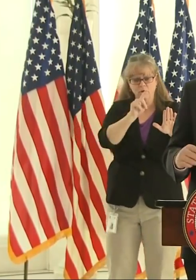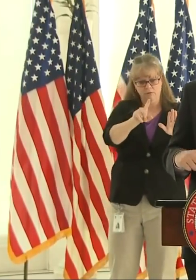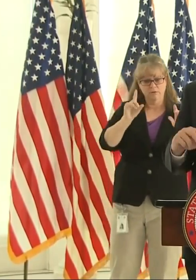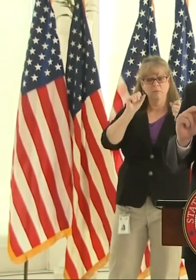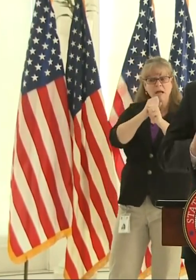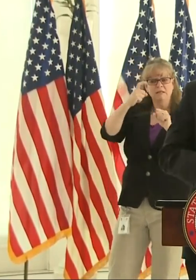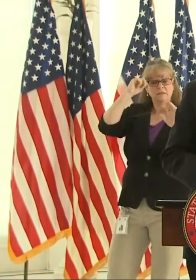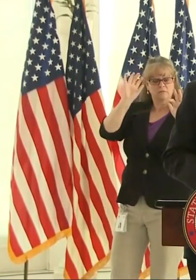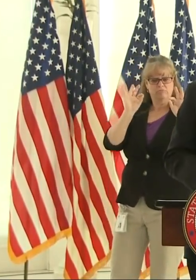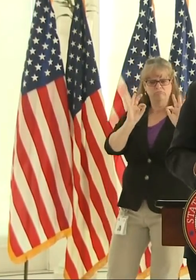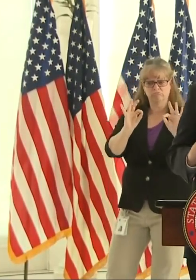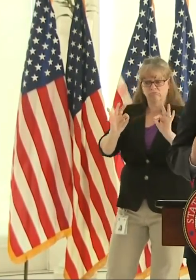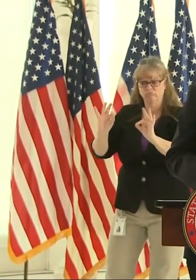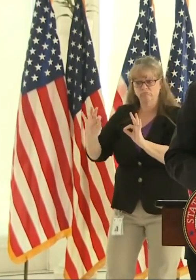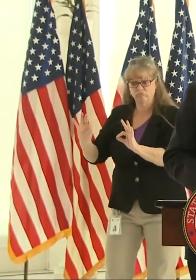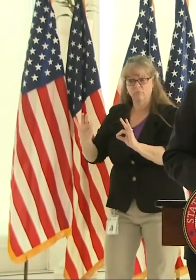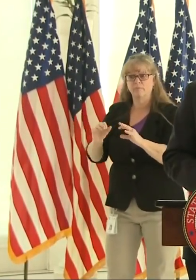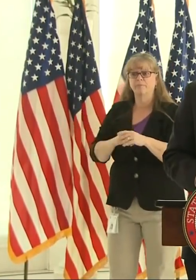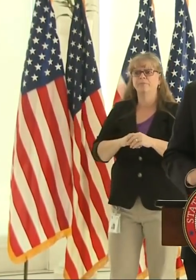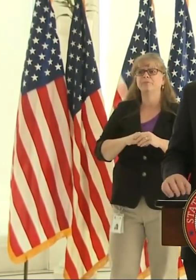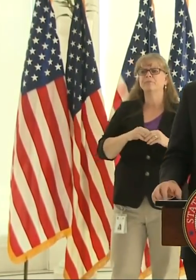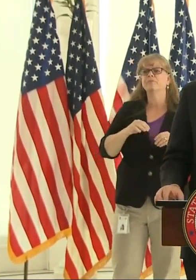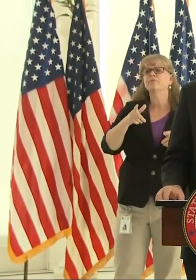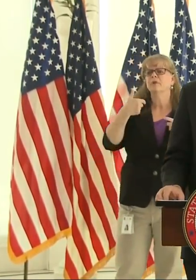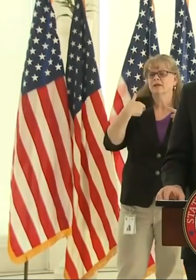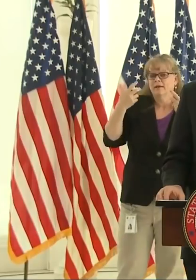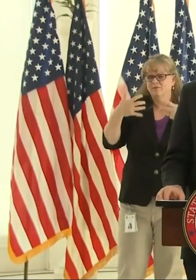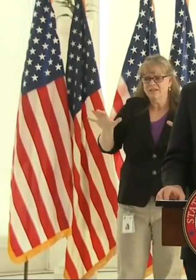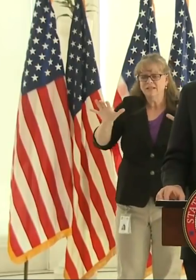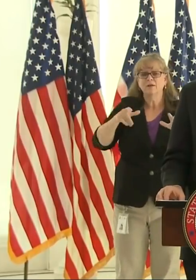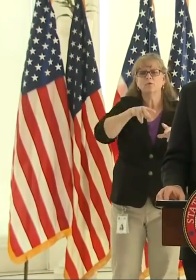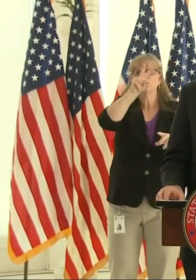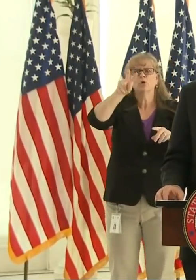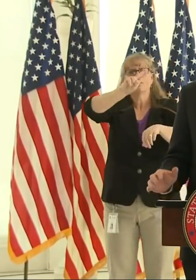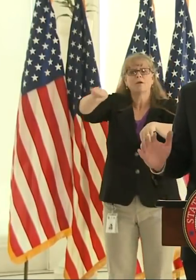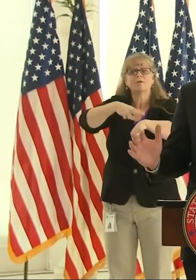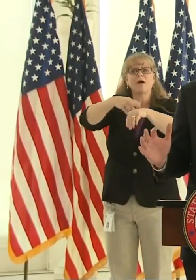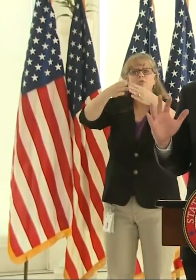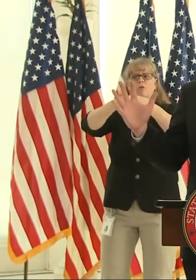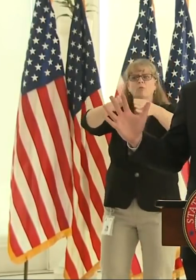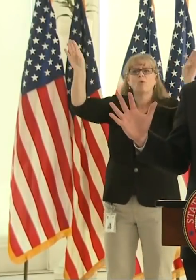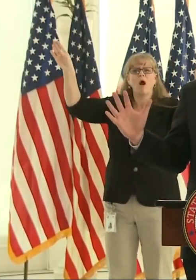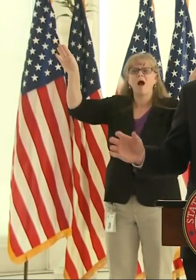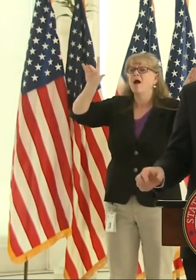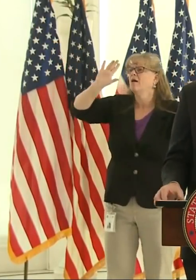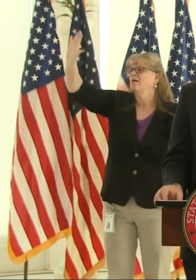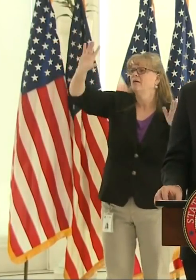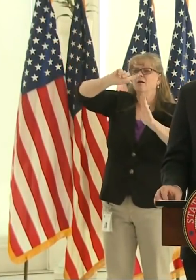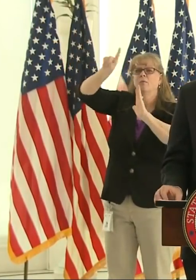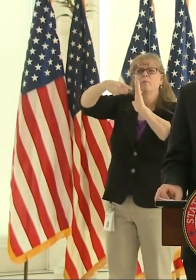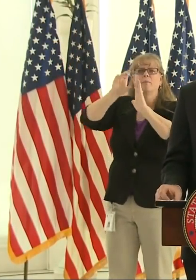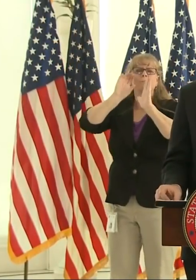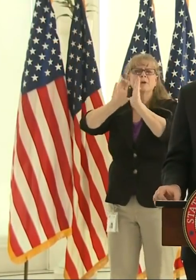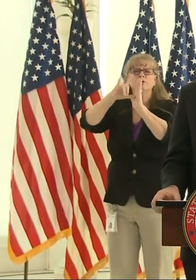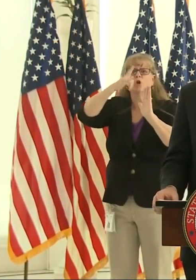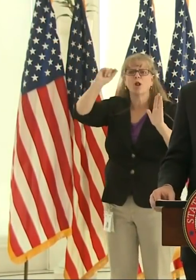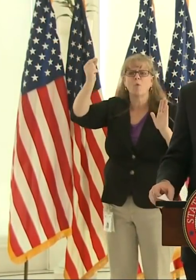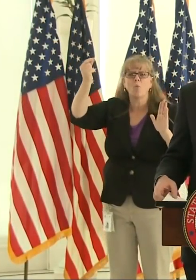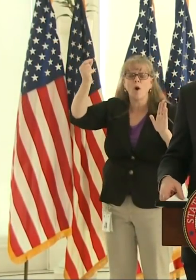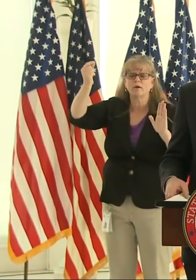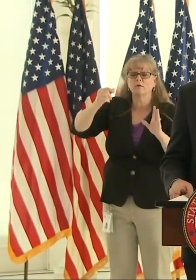Colorado information. We look at national models, we look at international models, and we have a data team that gives us proxies for mobility. But